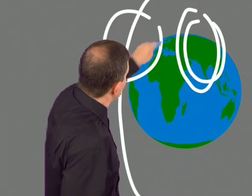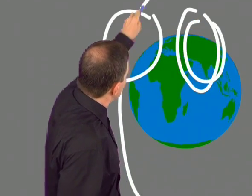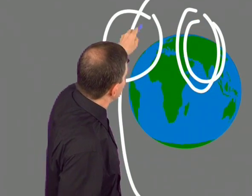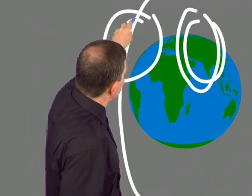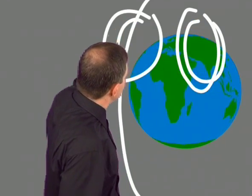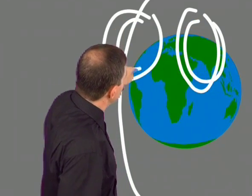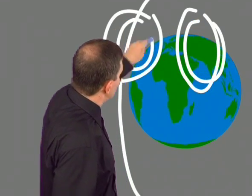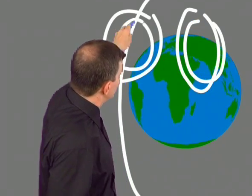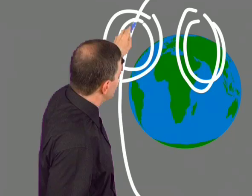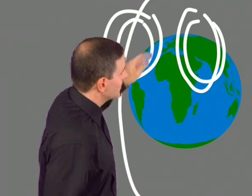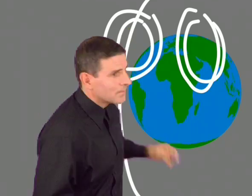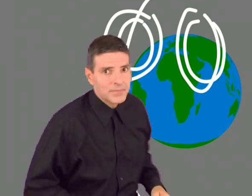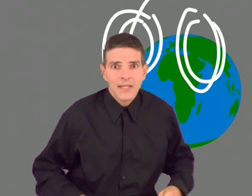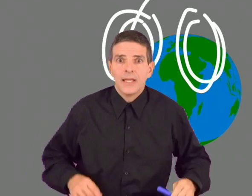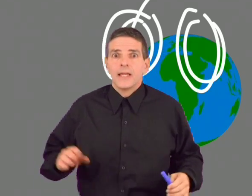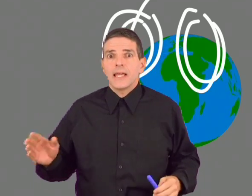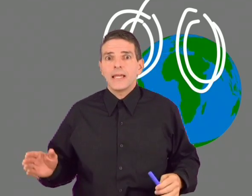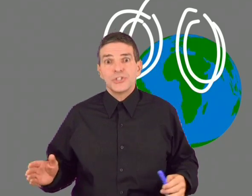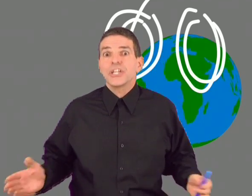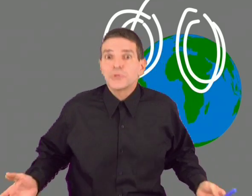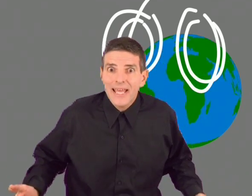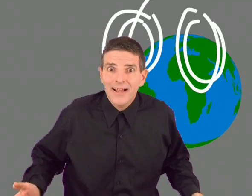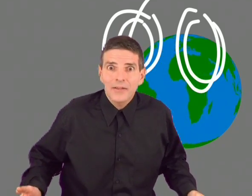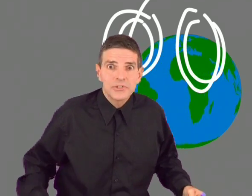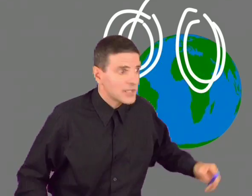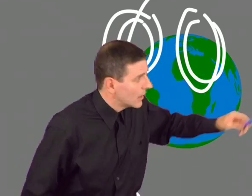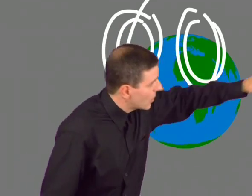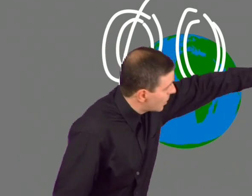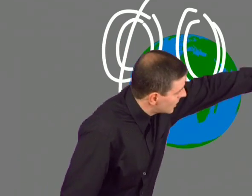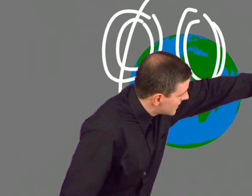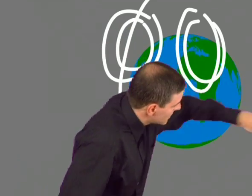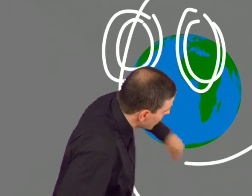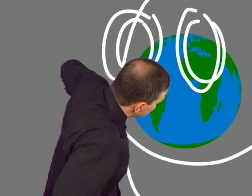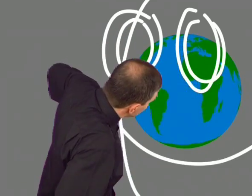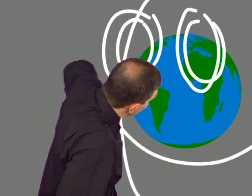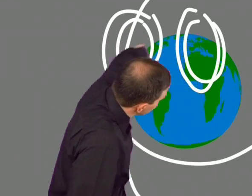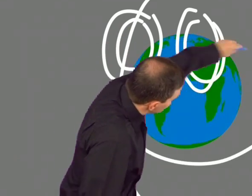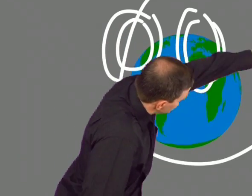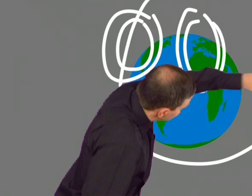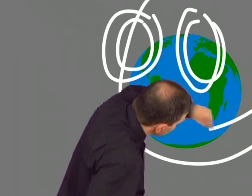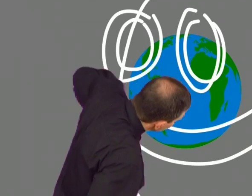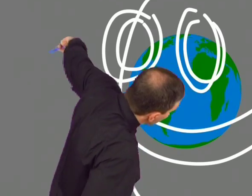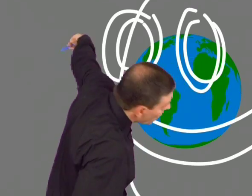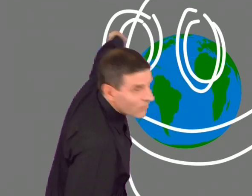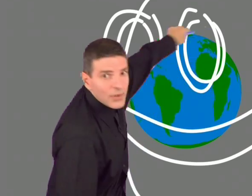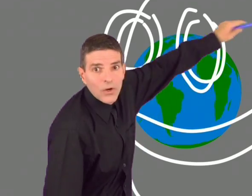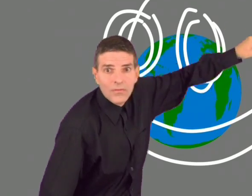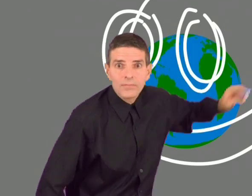close proximity to one another, a geotail, which is on a long, lazy orbit around the Earth, kind of over and over,